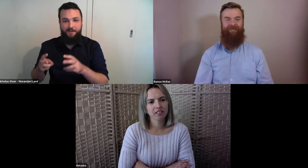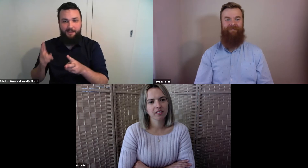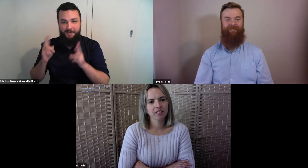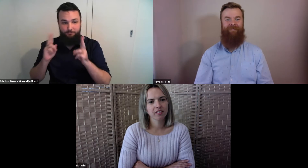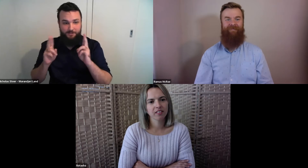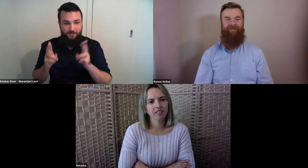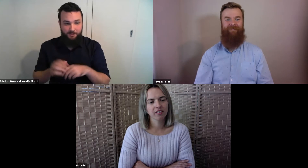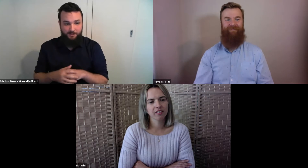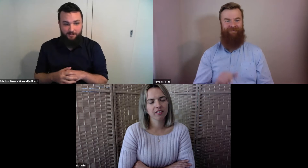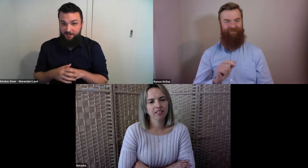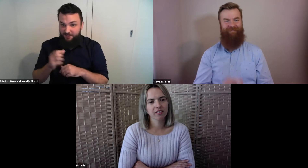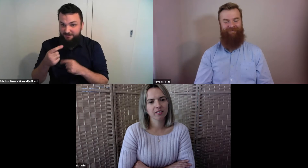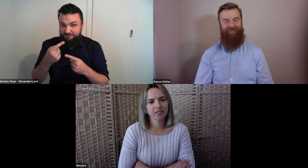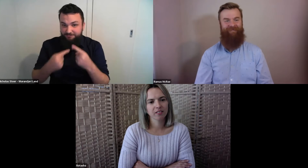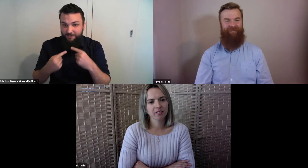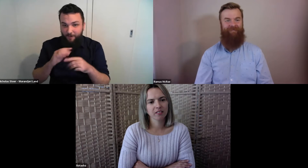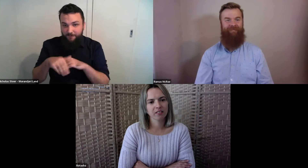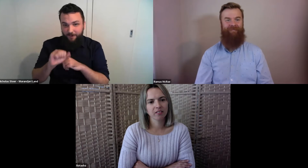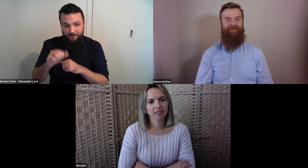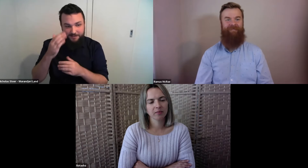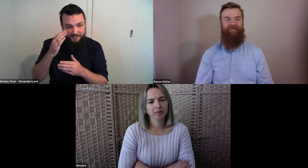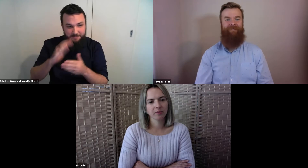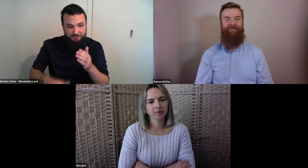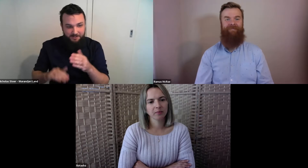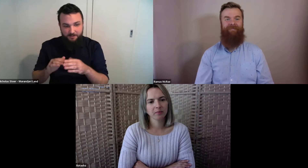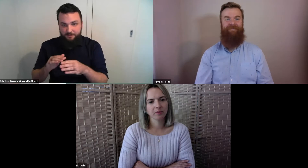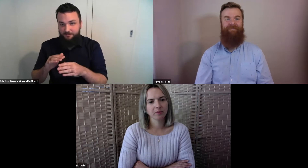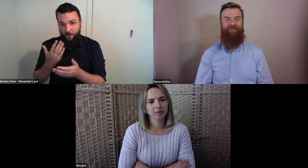obviously been brought on board to act as a hairdresser.